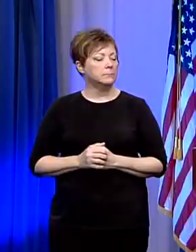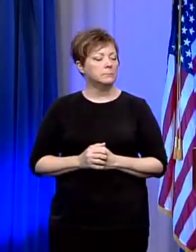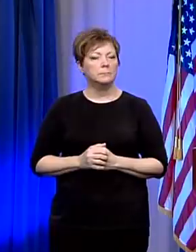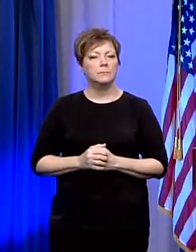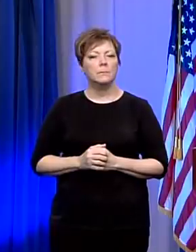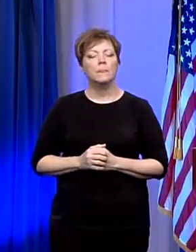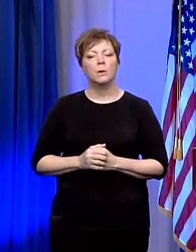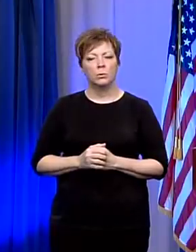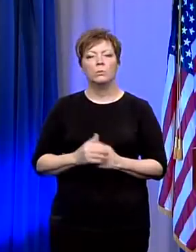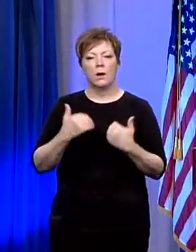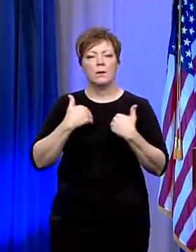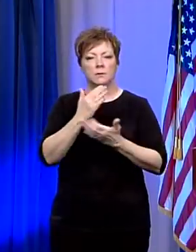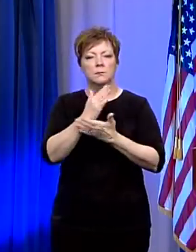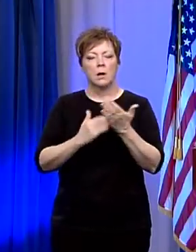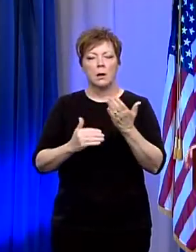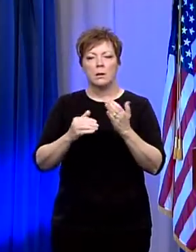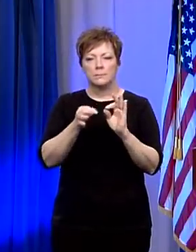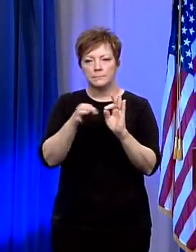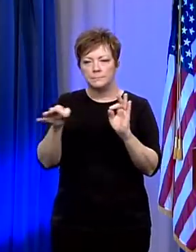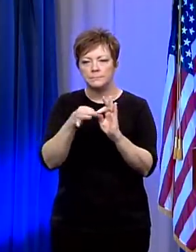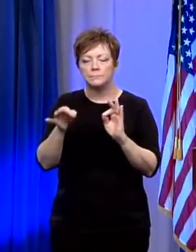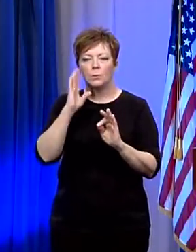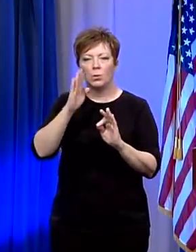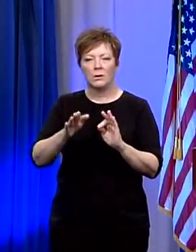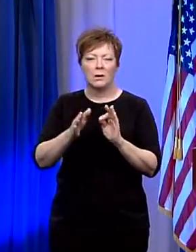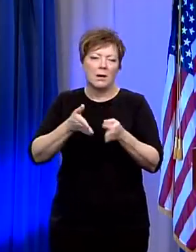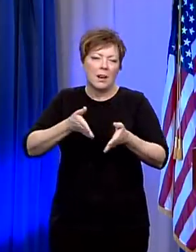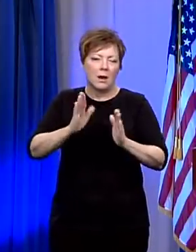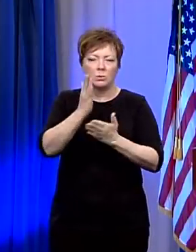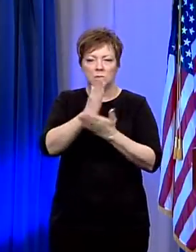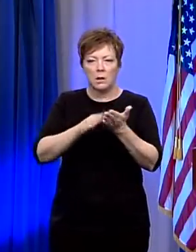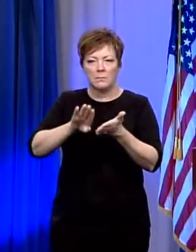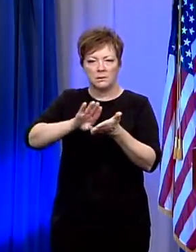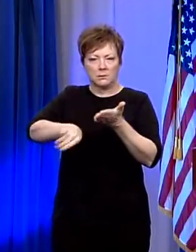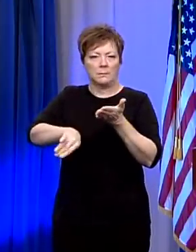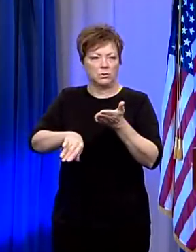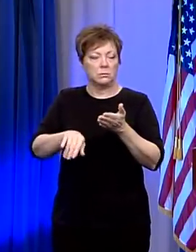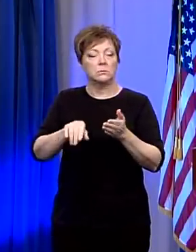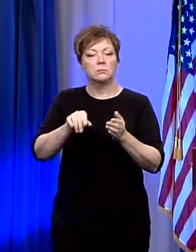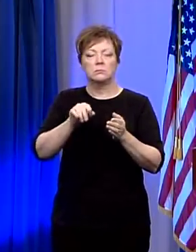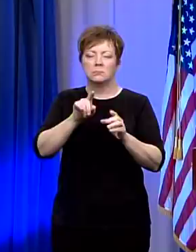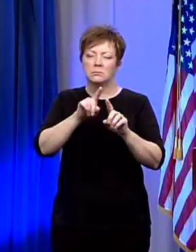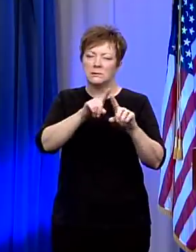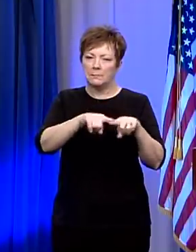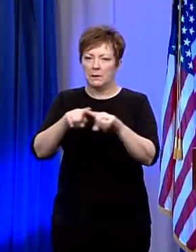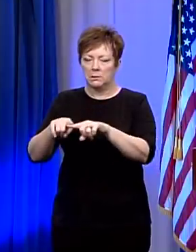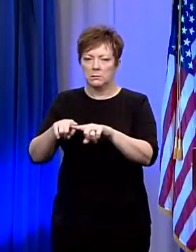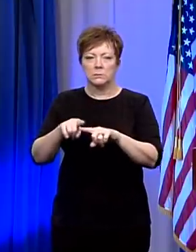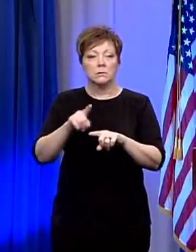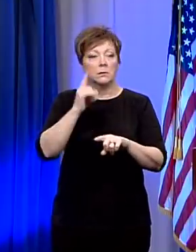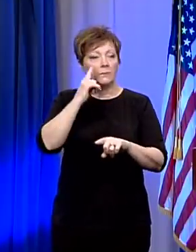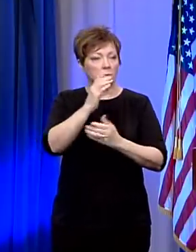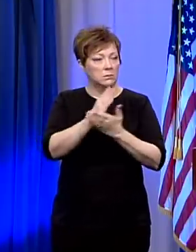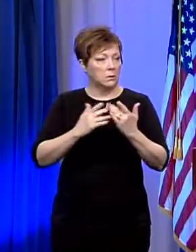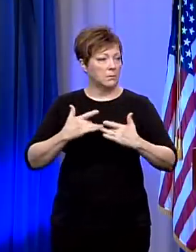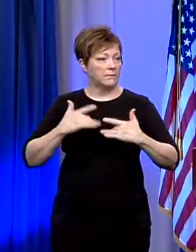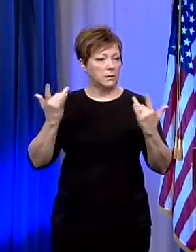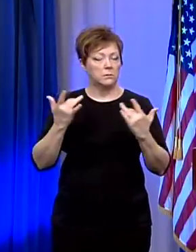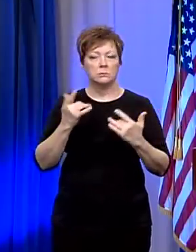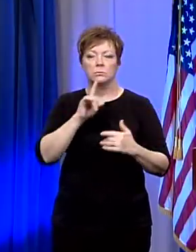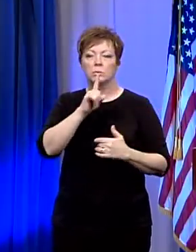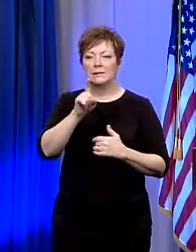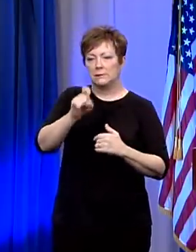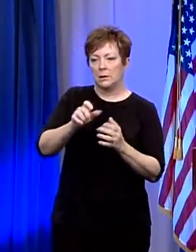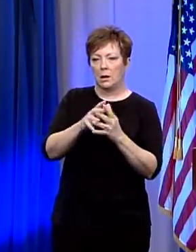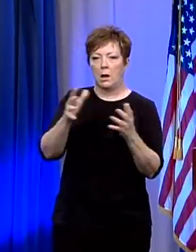some language that will allow exceptions to this on a case-by-case basis, particularly for certain events. We need, obviously, a